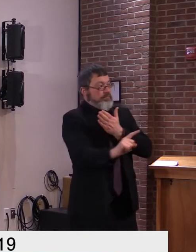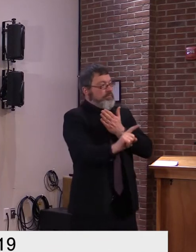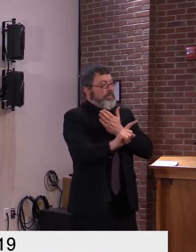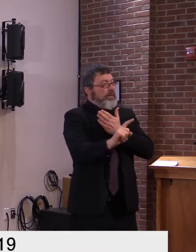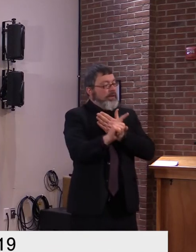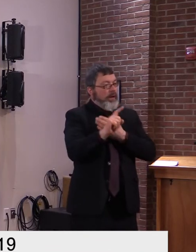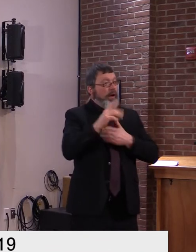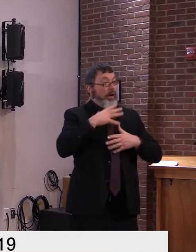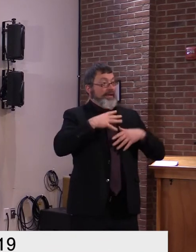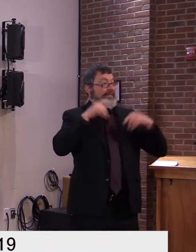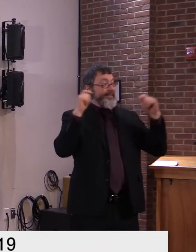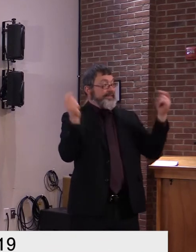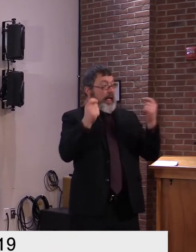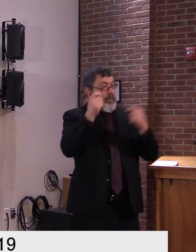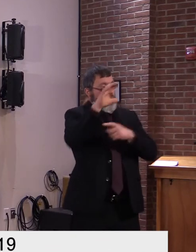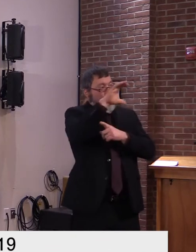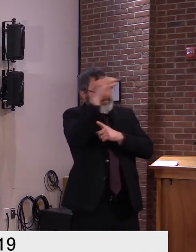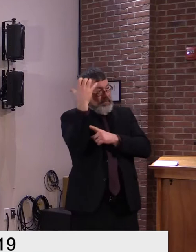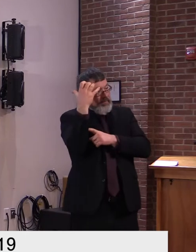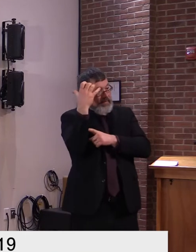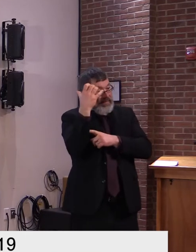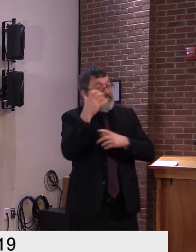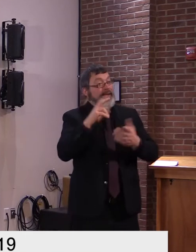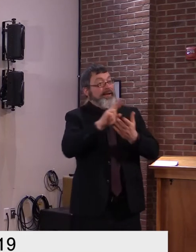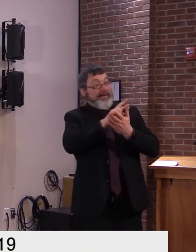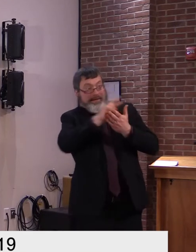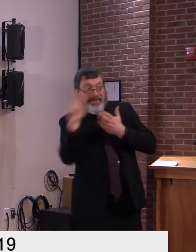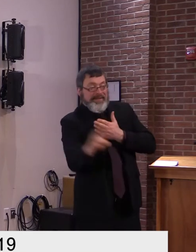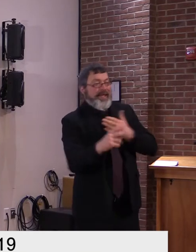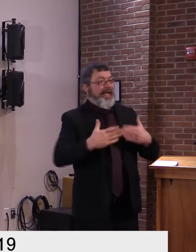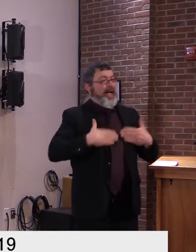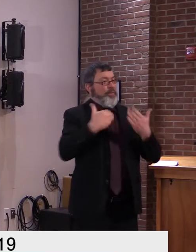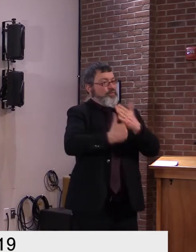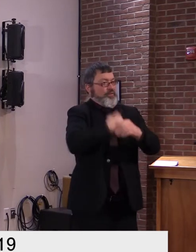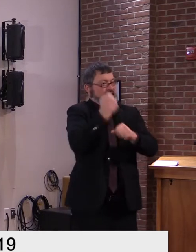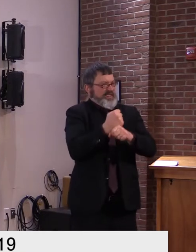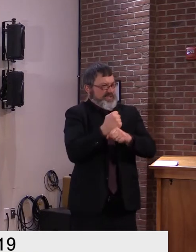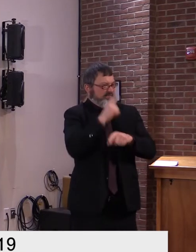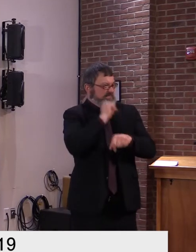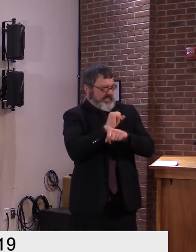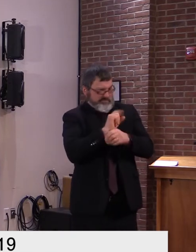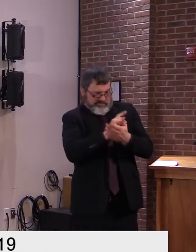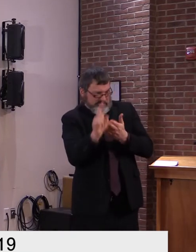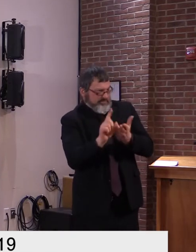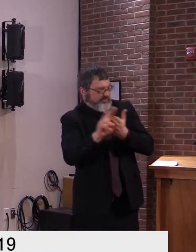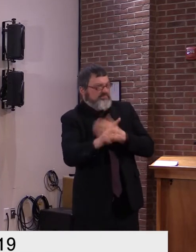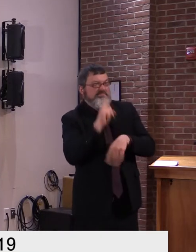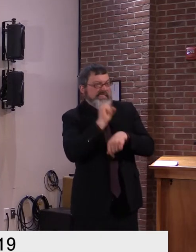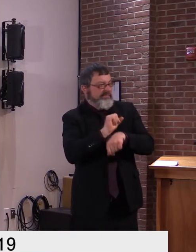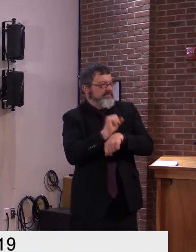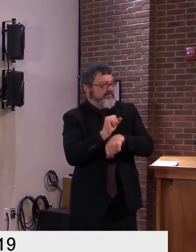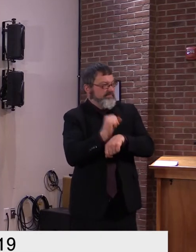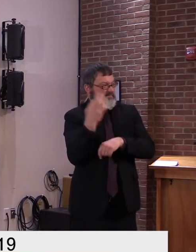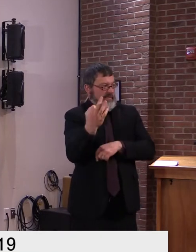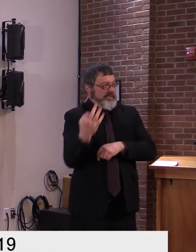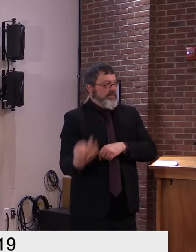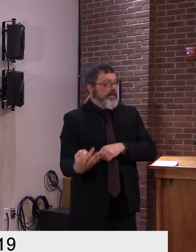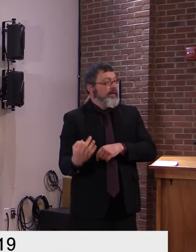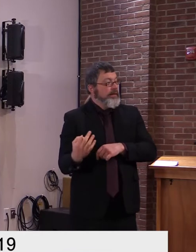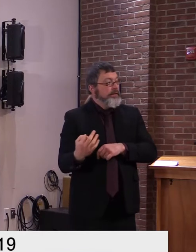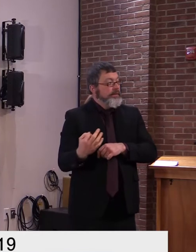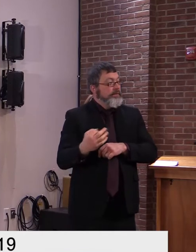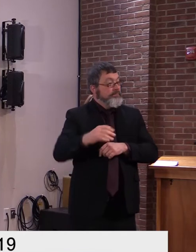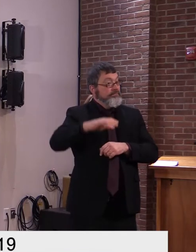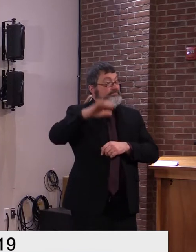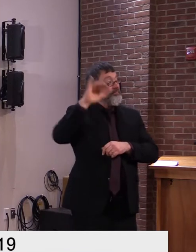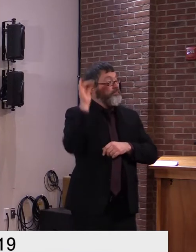will celebrate New Year's. These are holidays that, like Thanksgiving, traditionally center on being with people that we